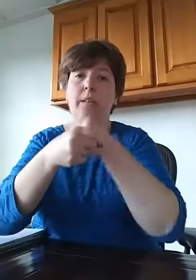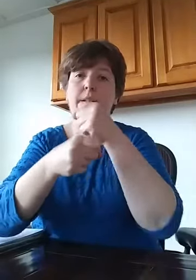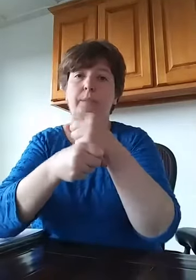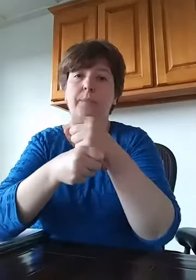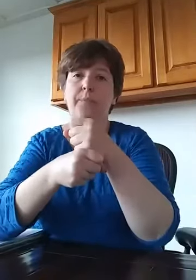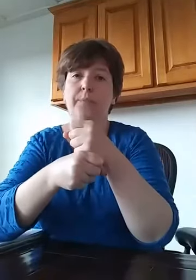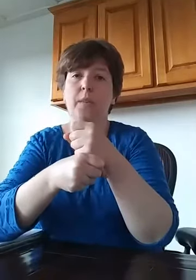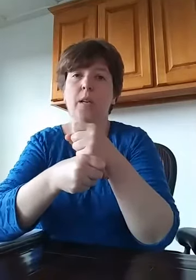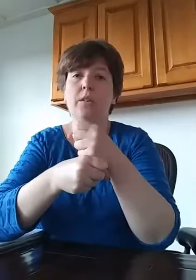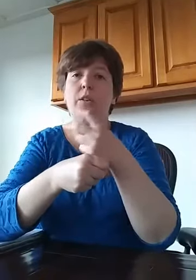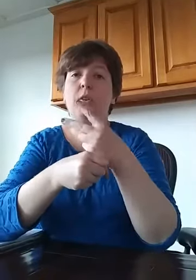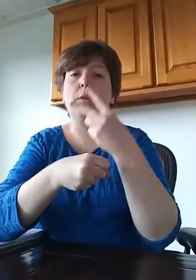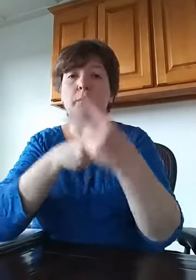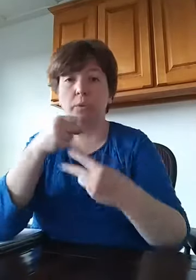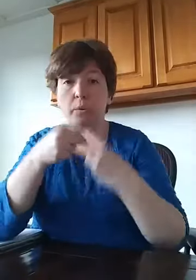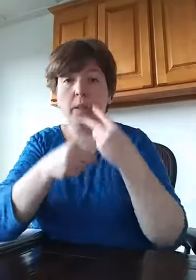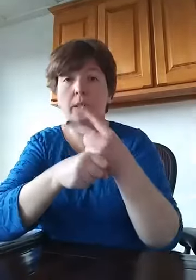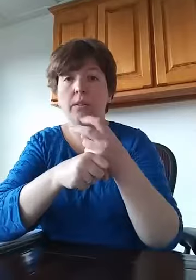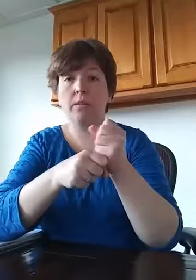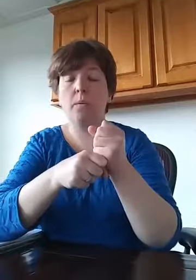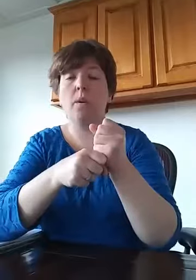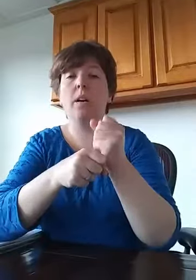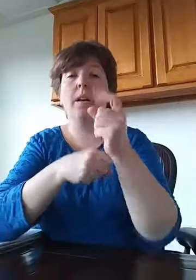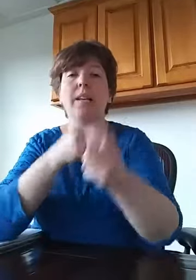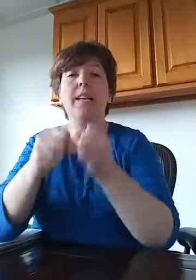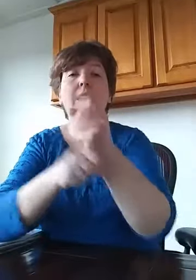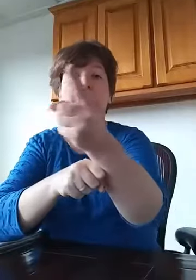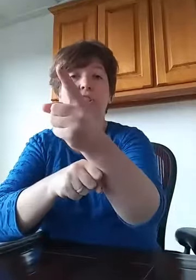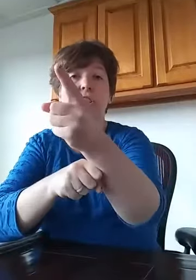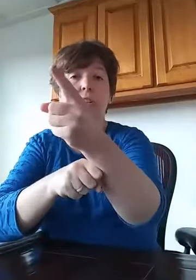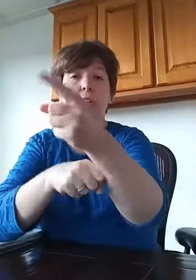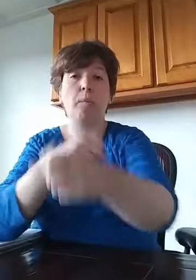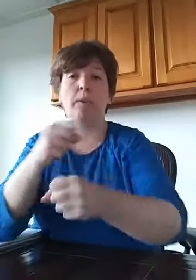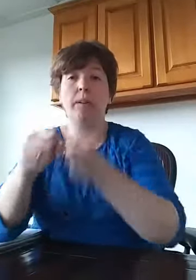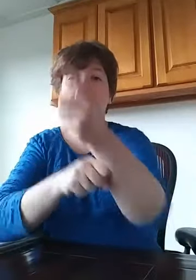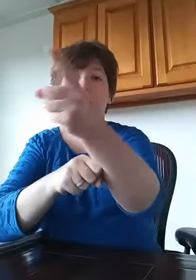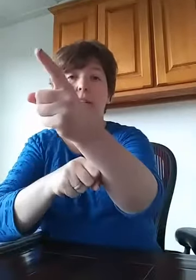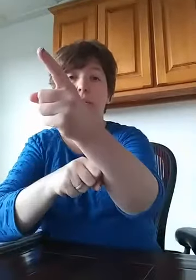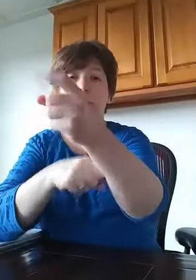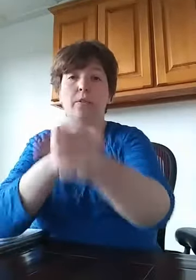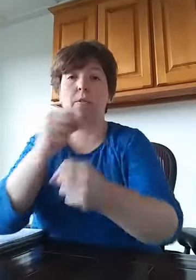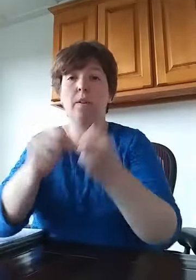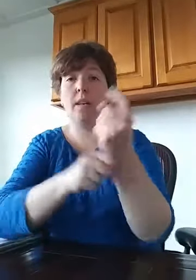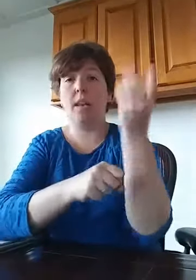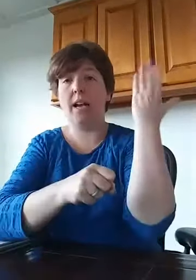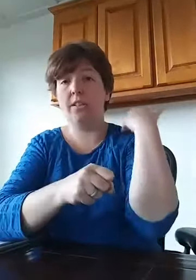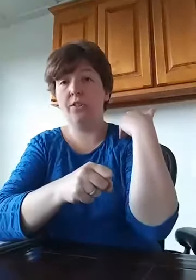Year. So you can do 2 years, or next year, you point it in the future, or last